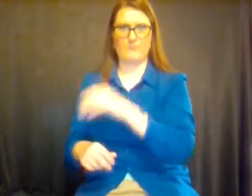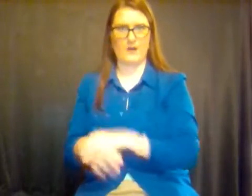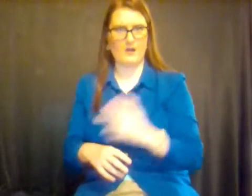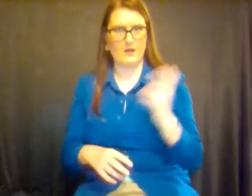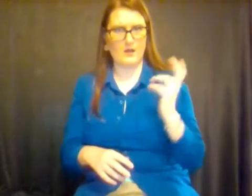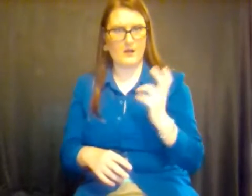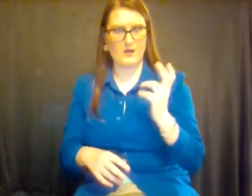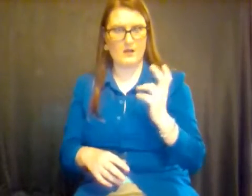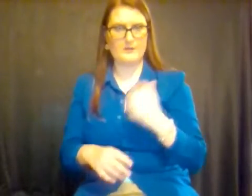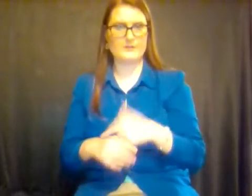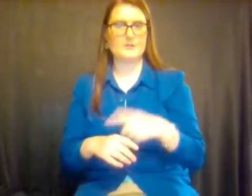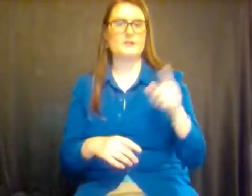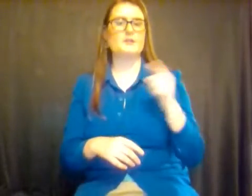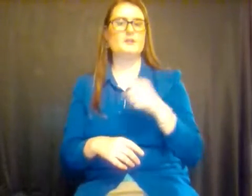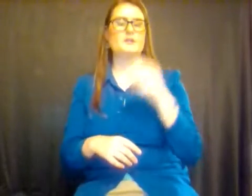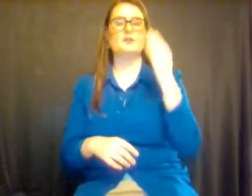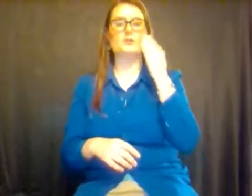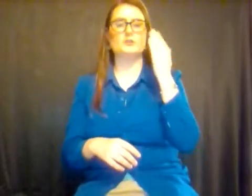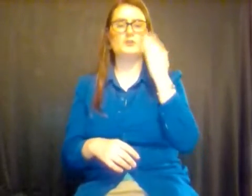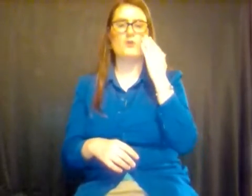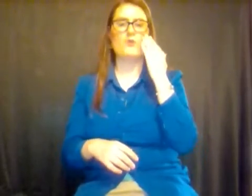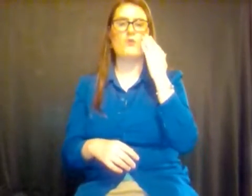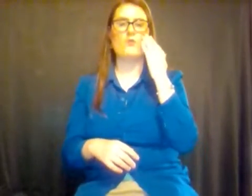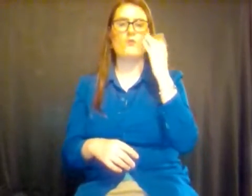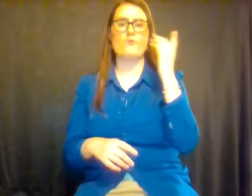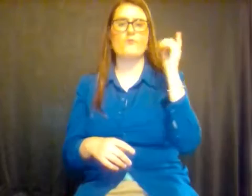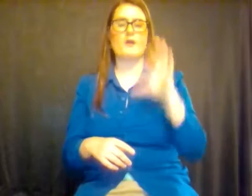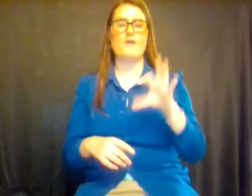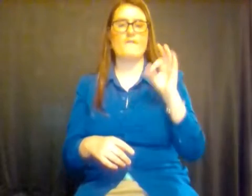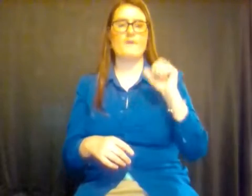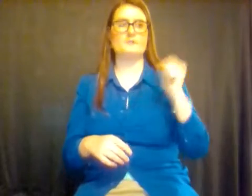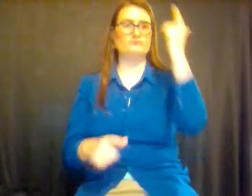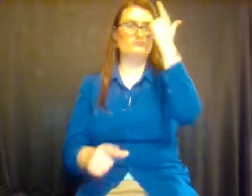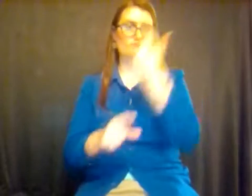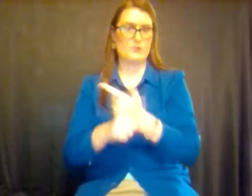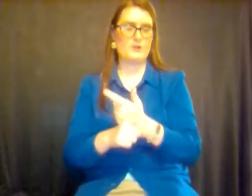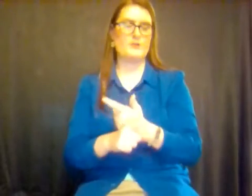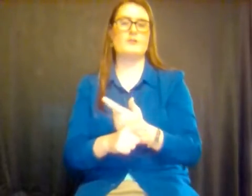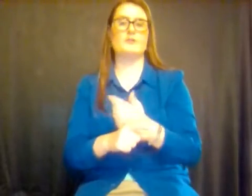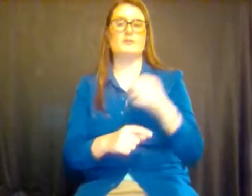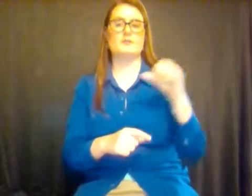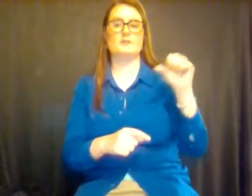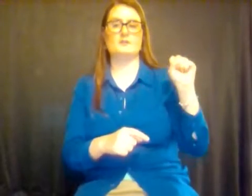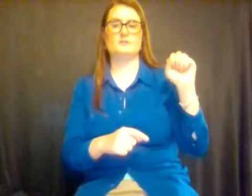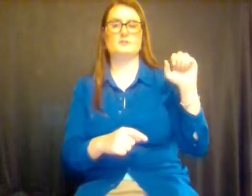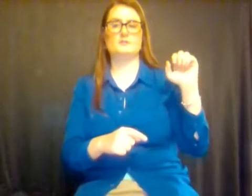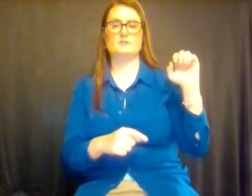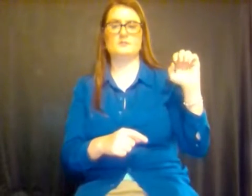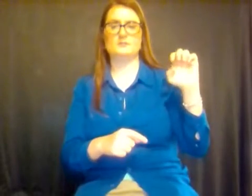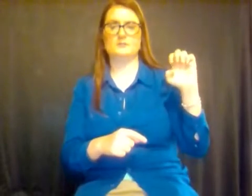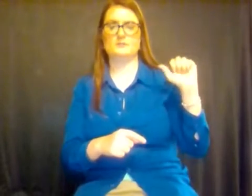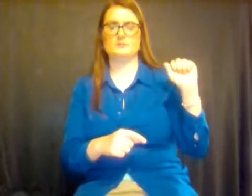He crossed the river and set off to find his brother Esau. He hadn't gone far when he saw Esau in the distance heading towards